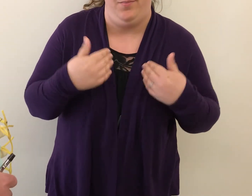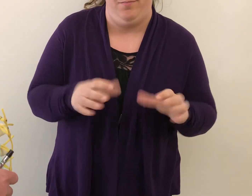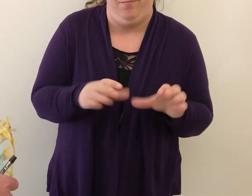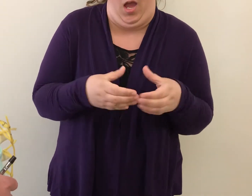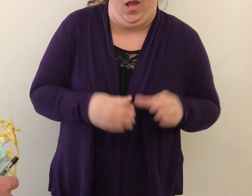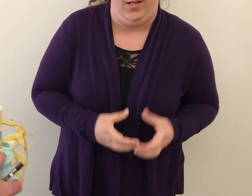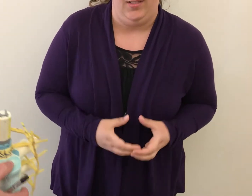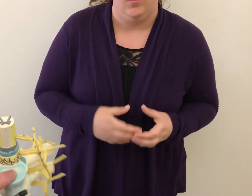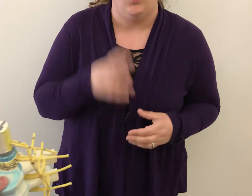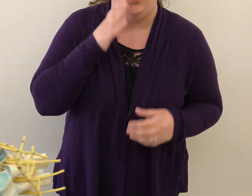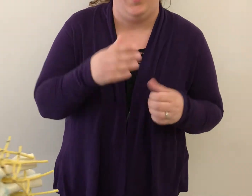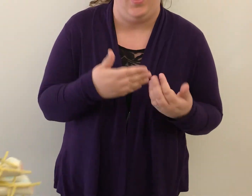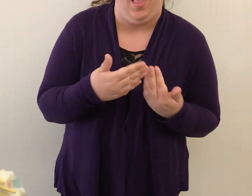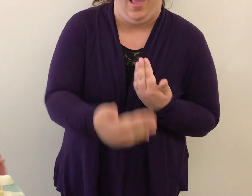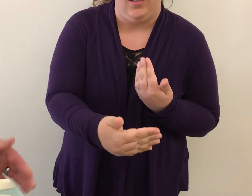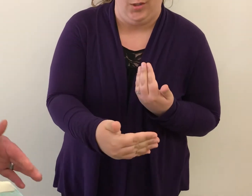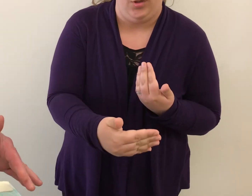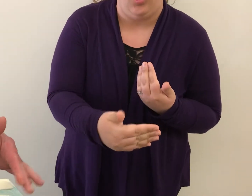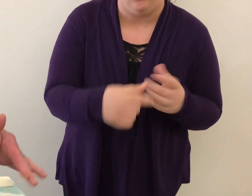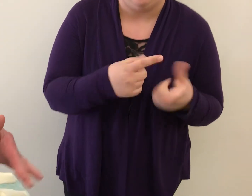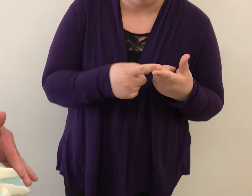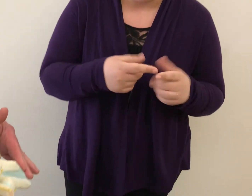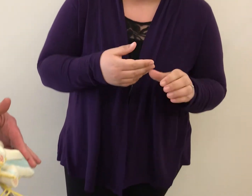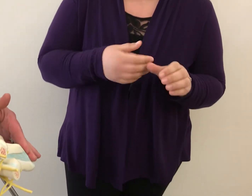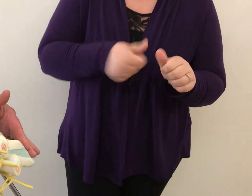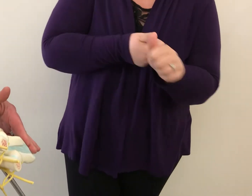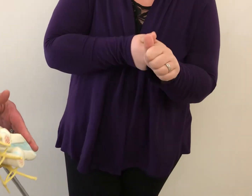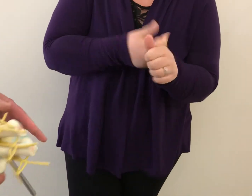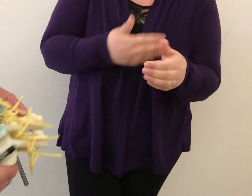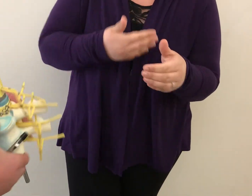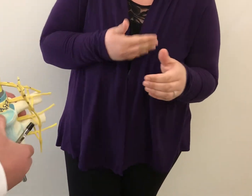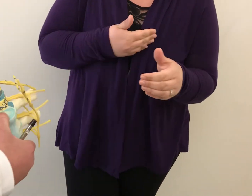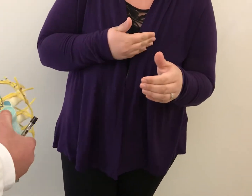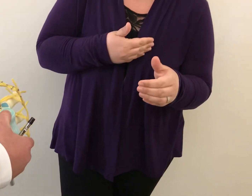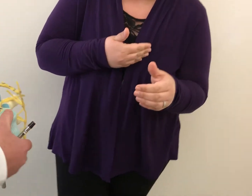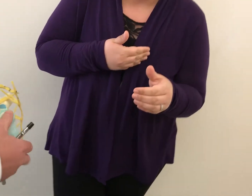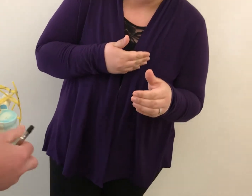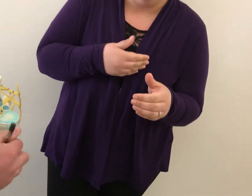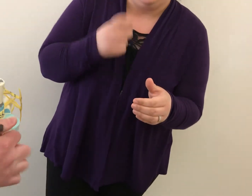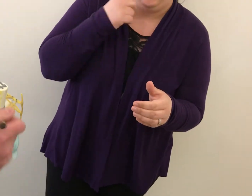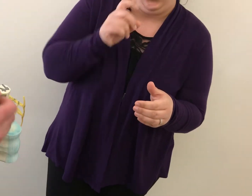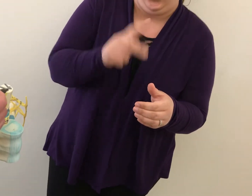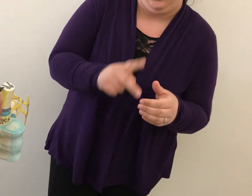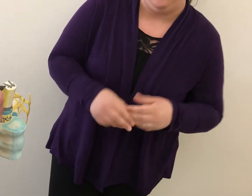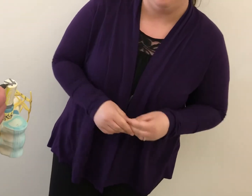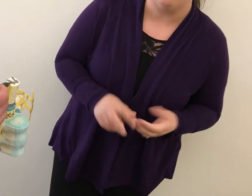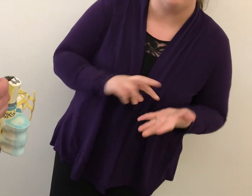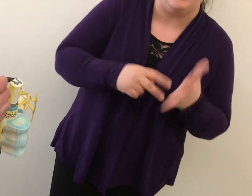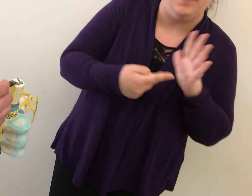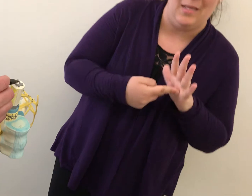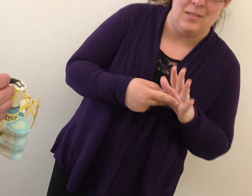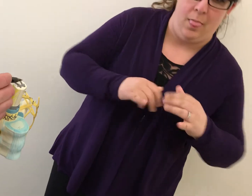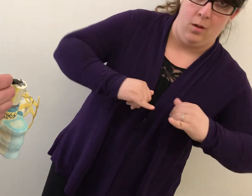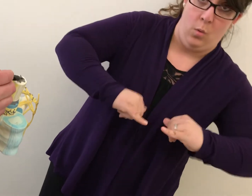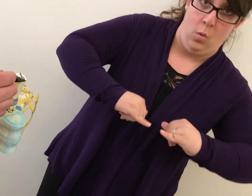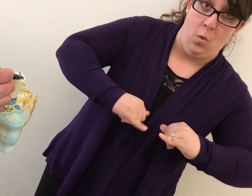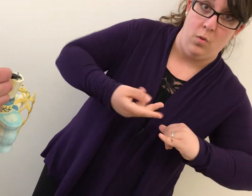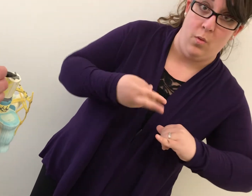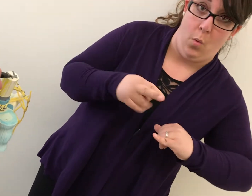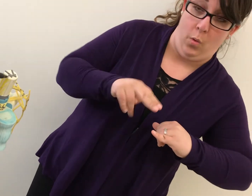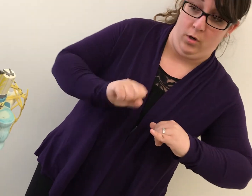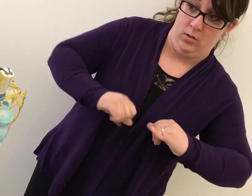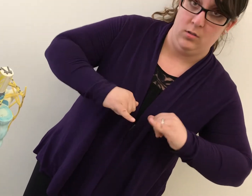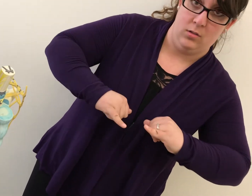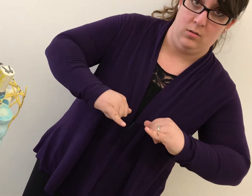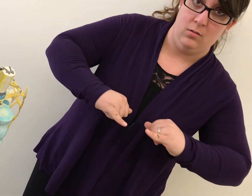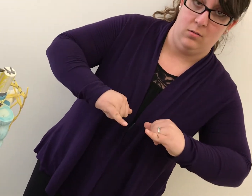these are going to be anterior, and the spinous processes are posterior. All right, so that means that these horns of the